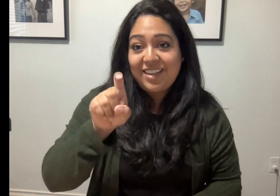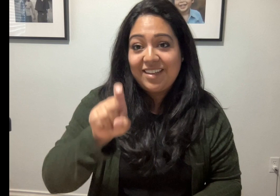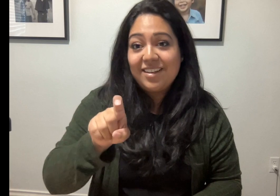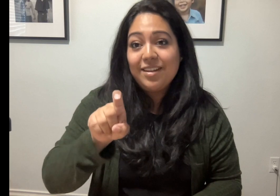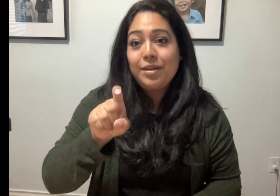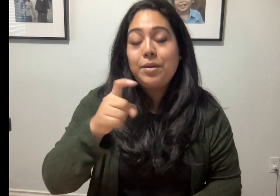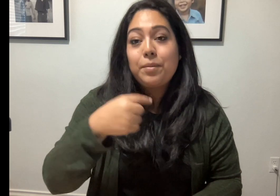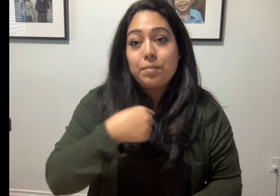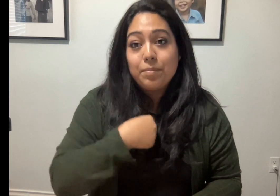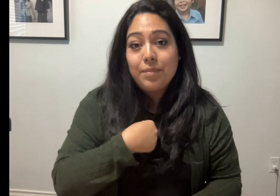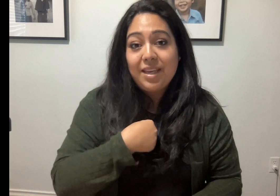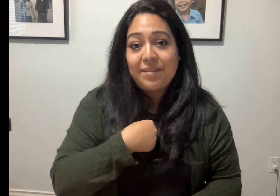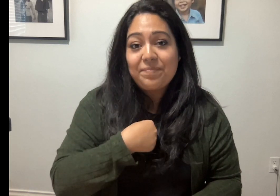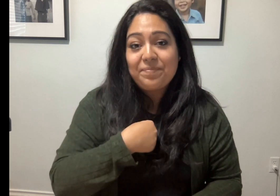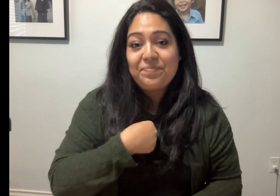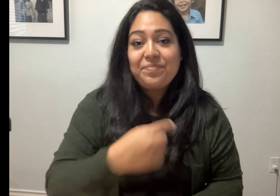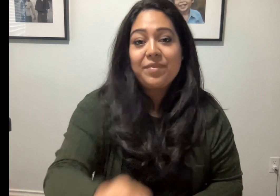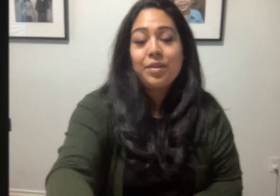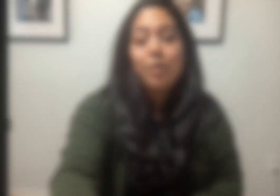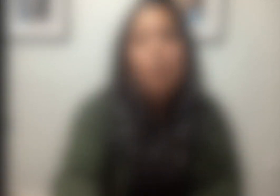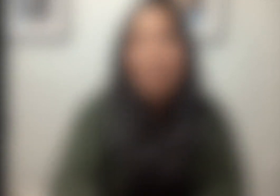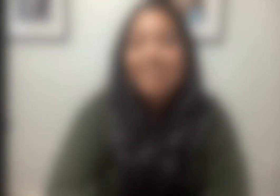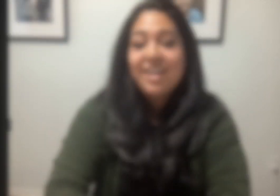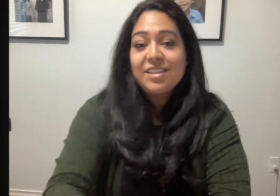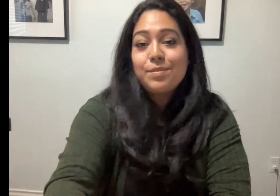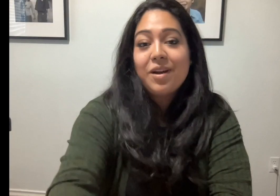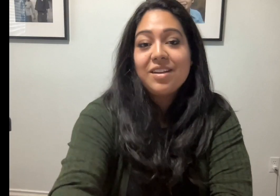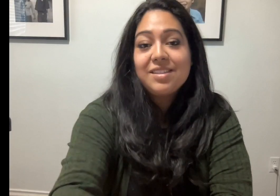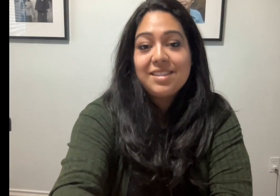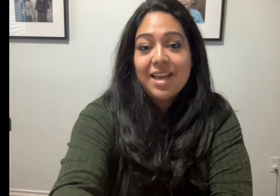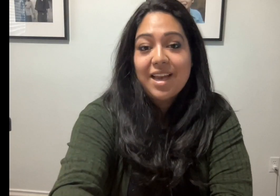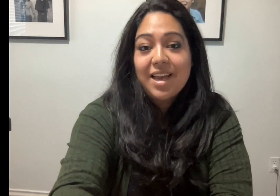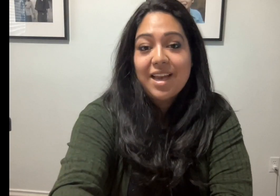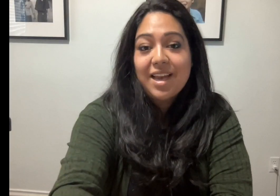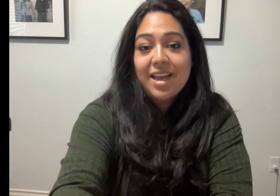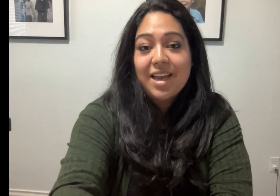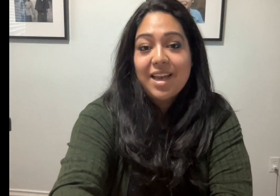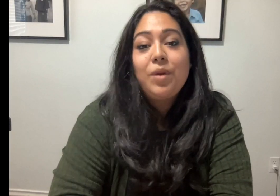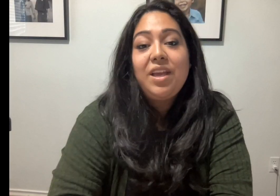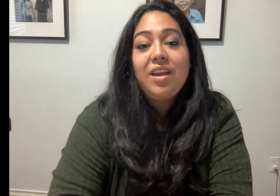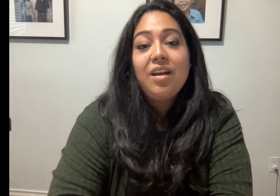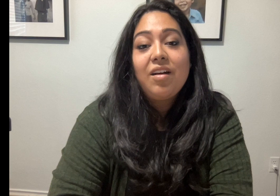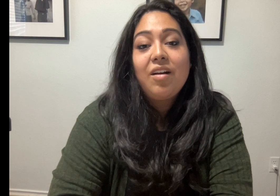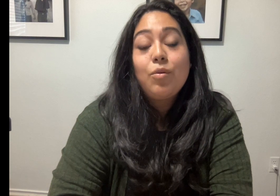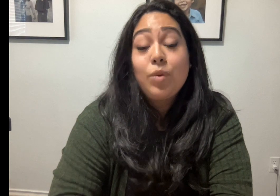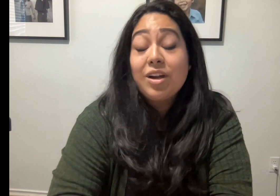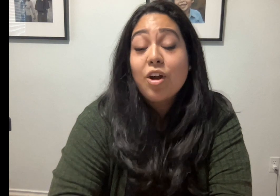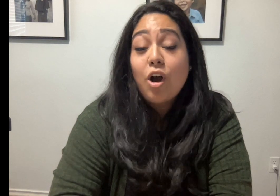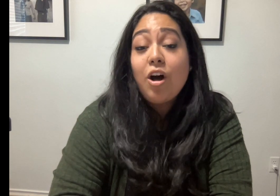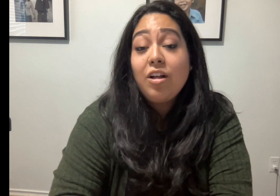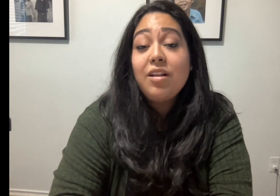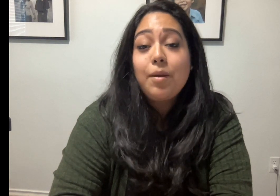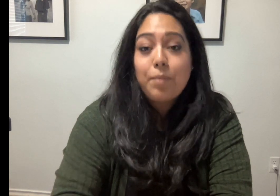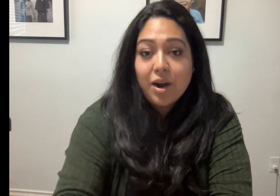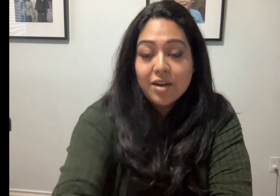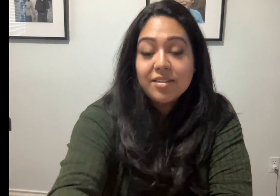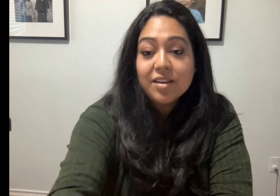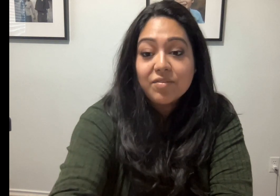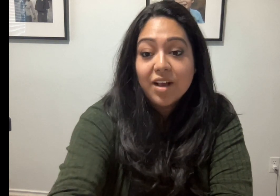need me. The next part says we're all a part of